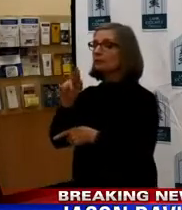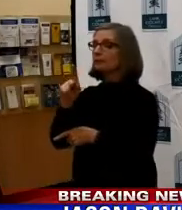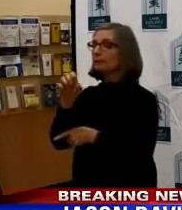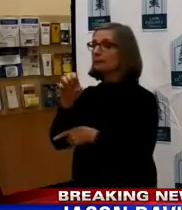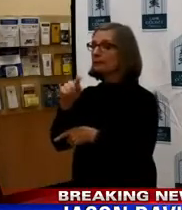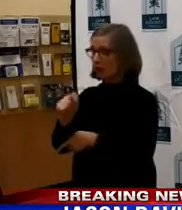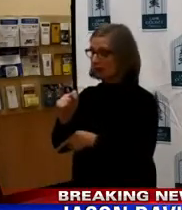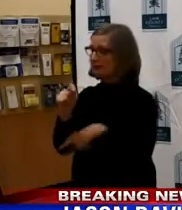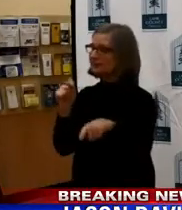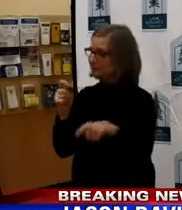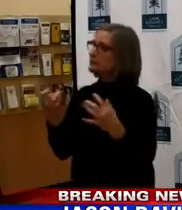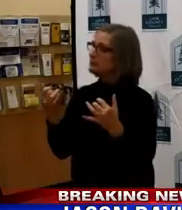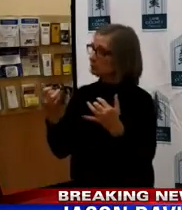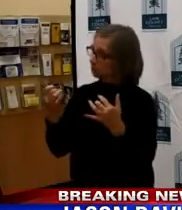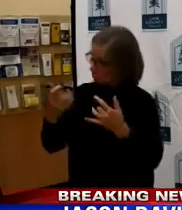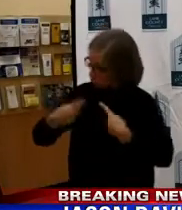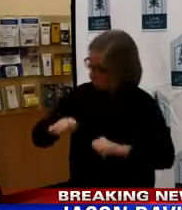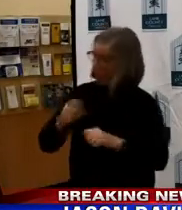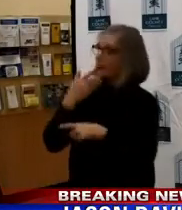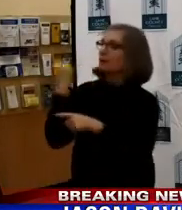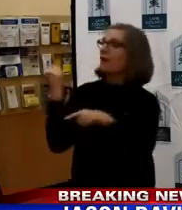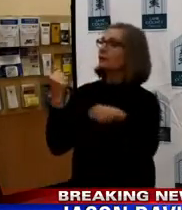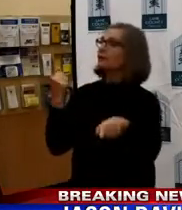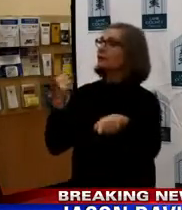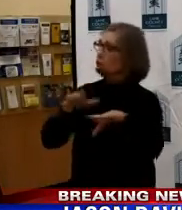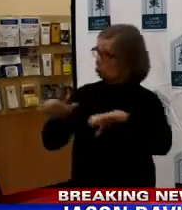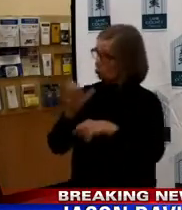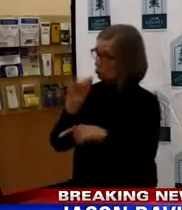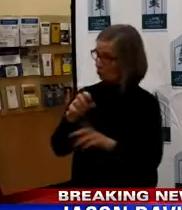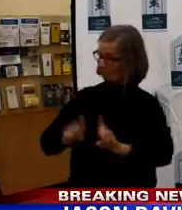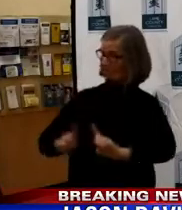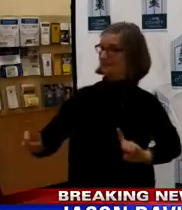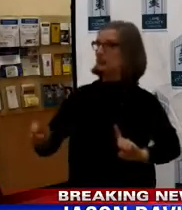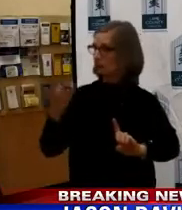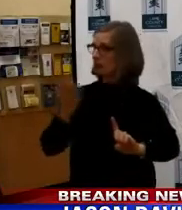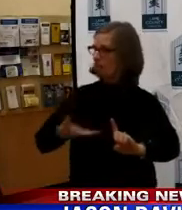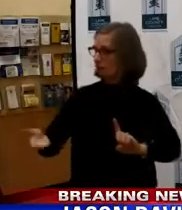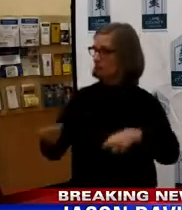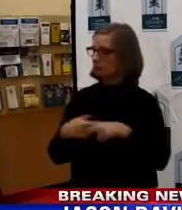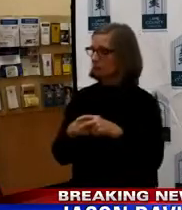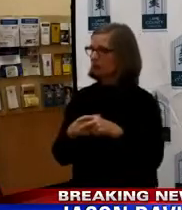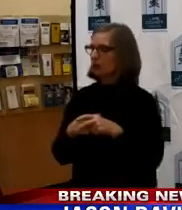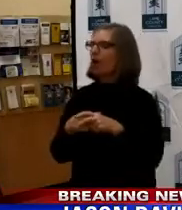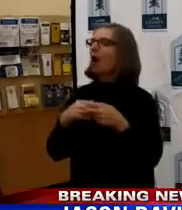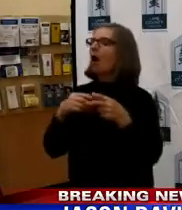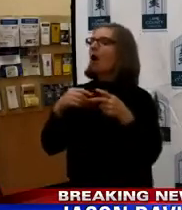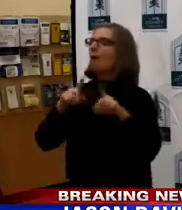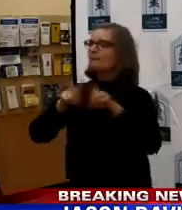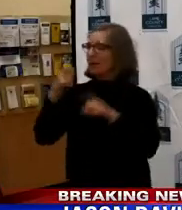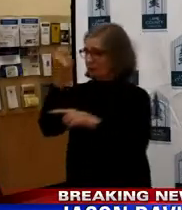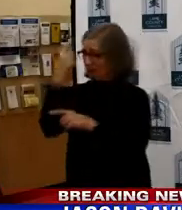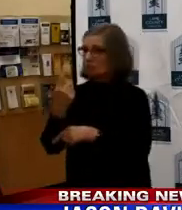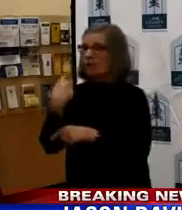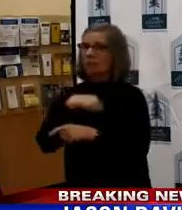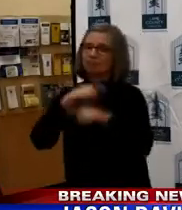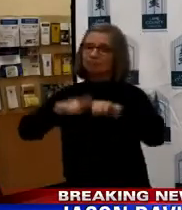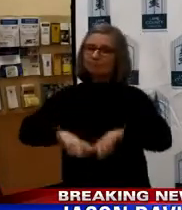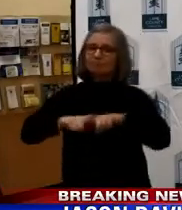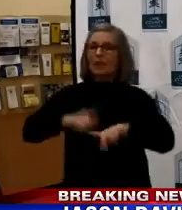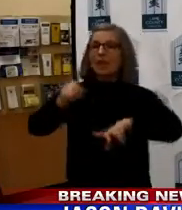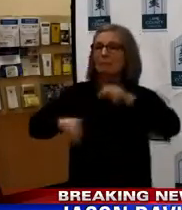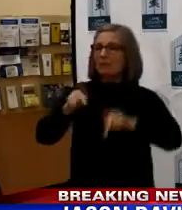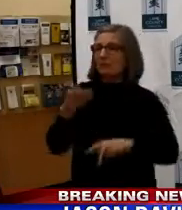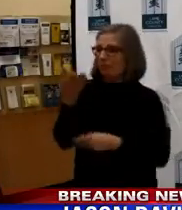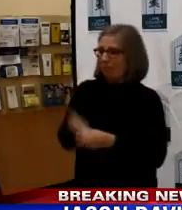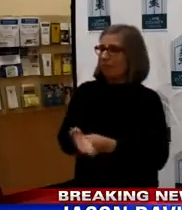that they are trying their best to make that work. The other piece of it really is a contingent on our public. Please, as you go out and you